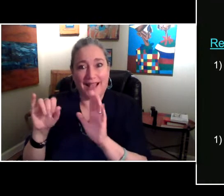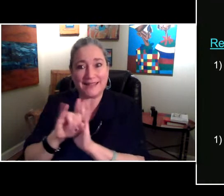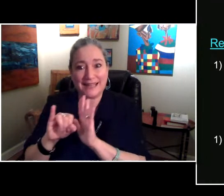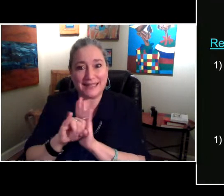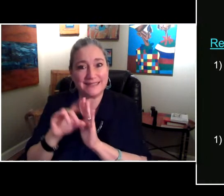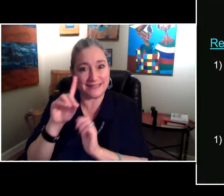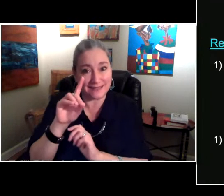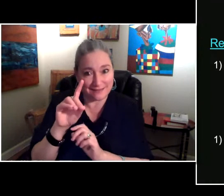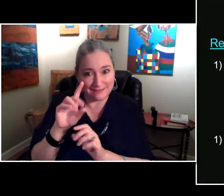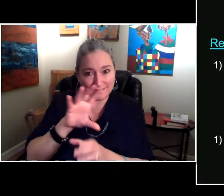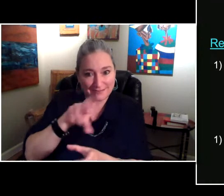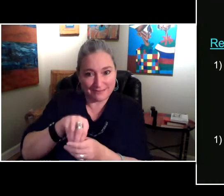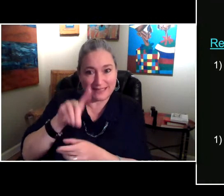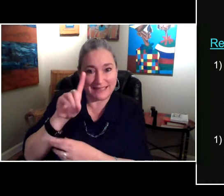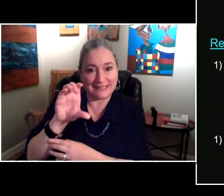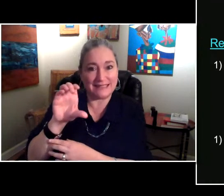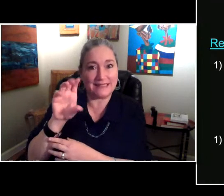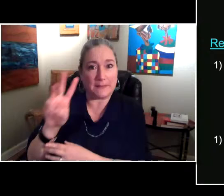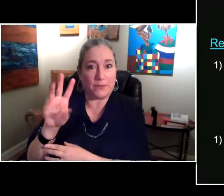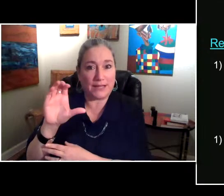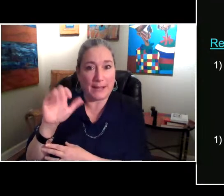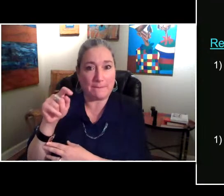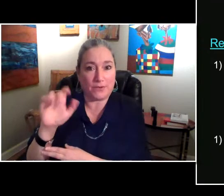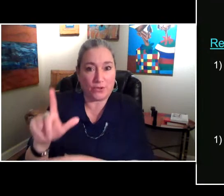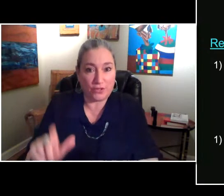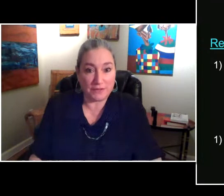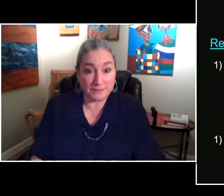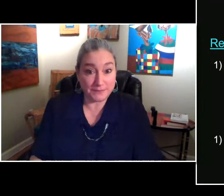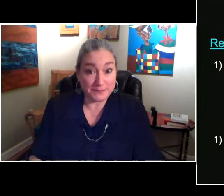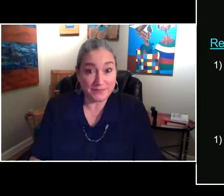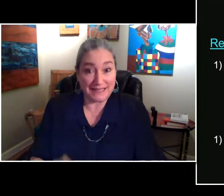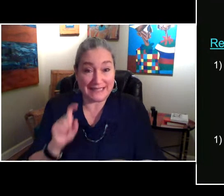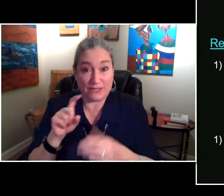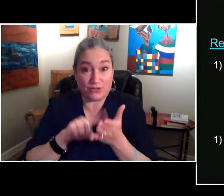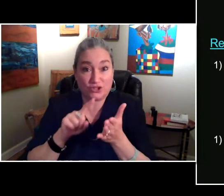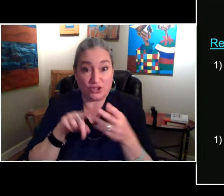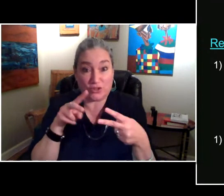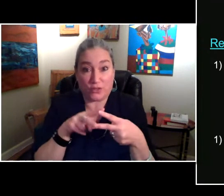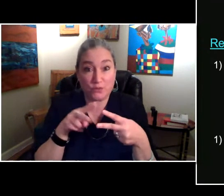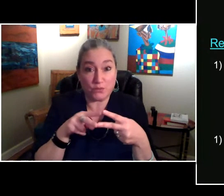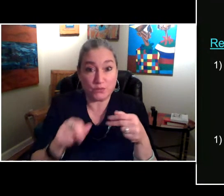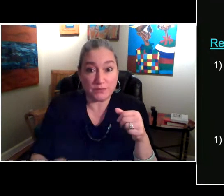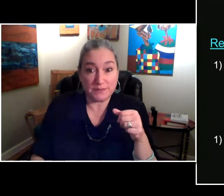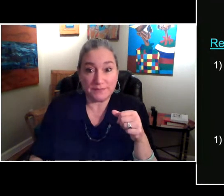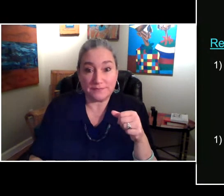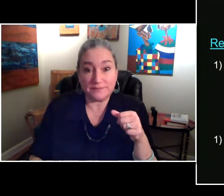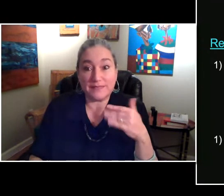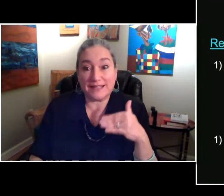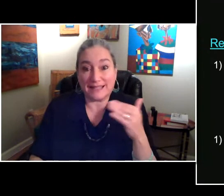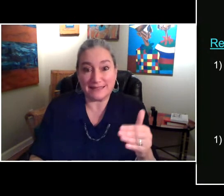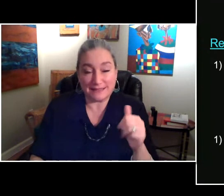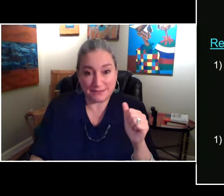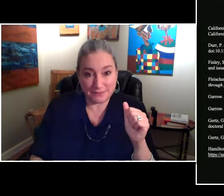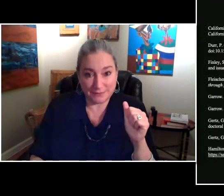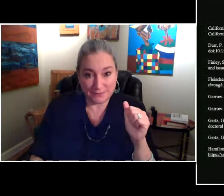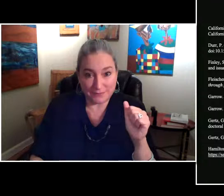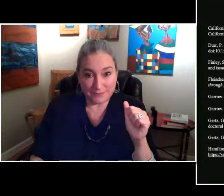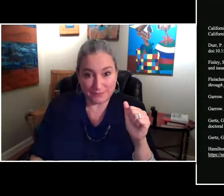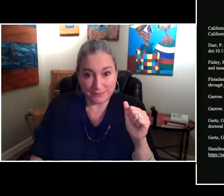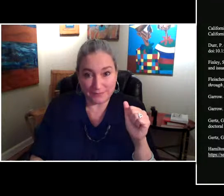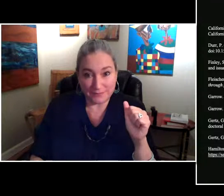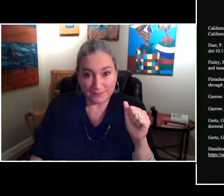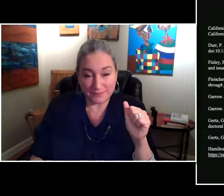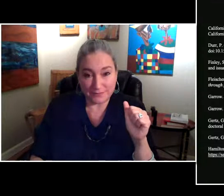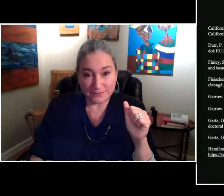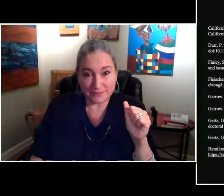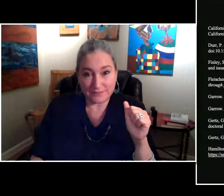Latinx, that they can work to identify specific intersecting DCCW capital. We need